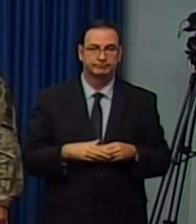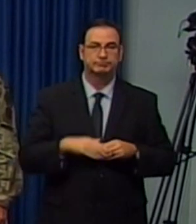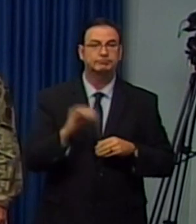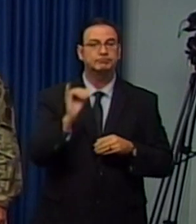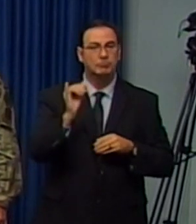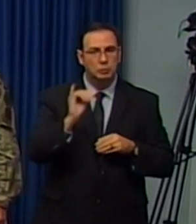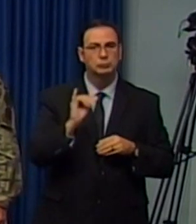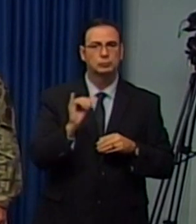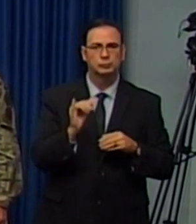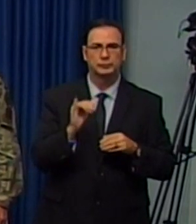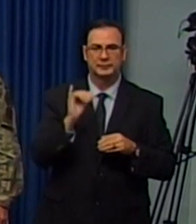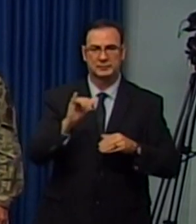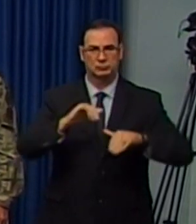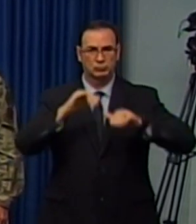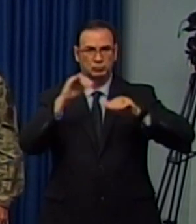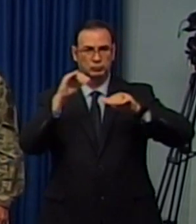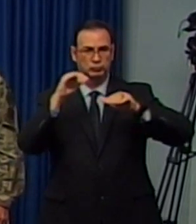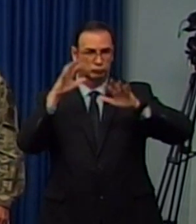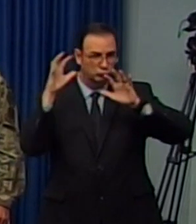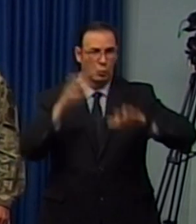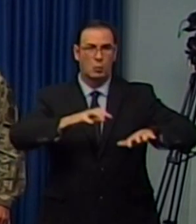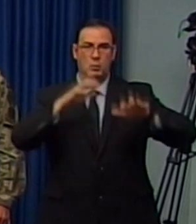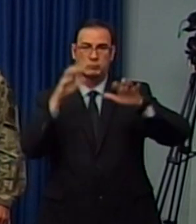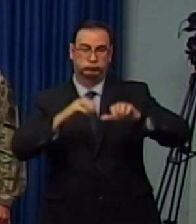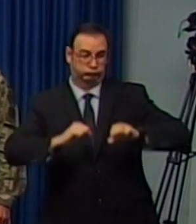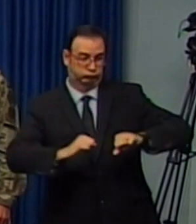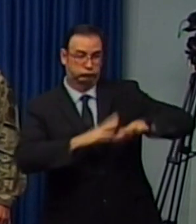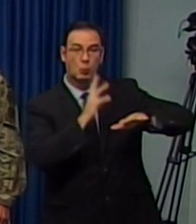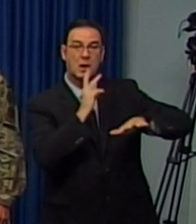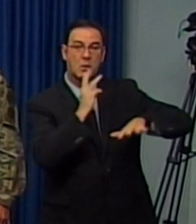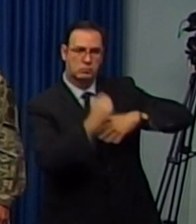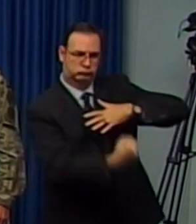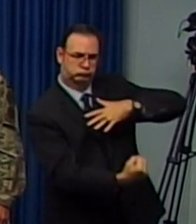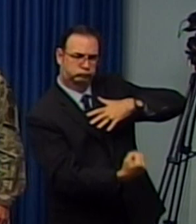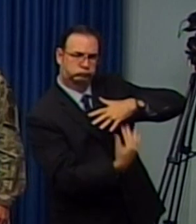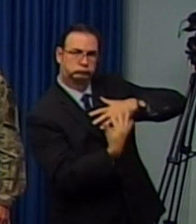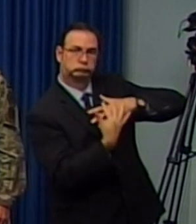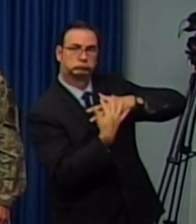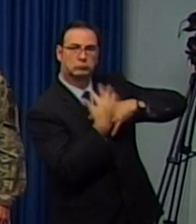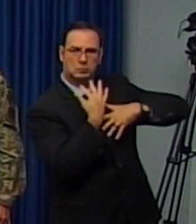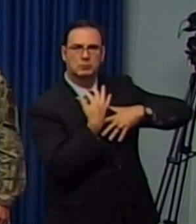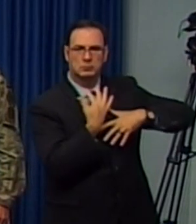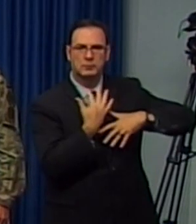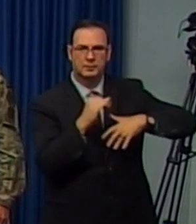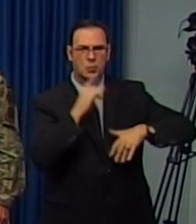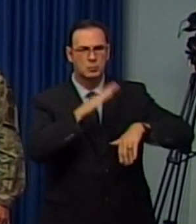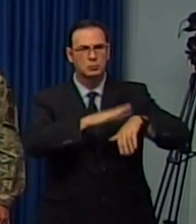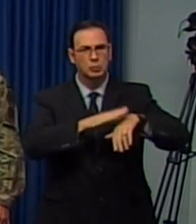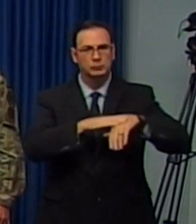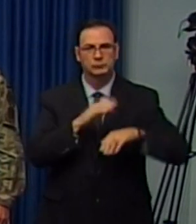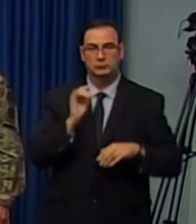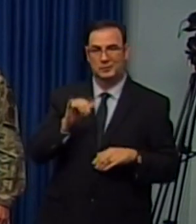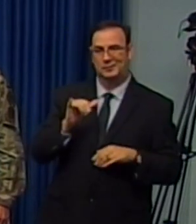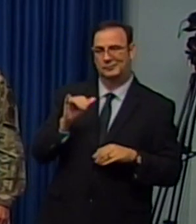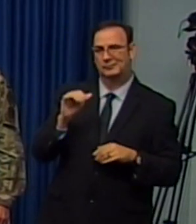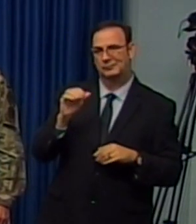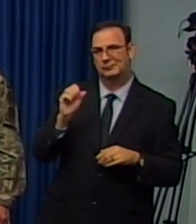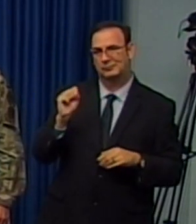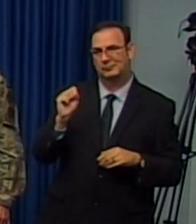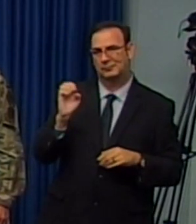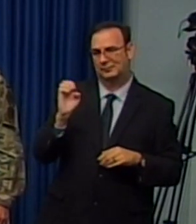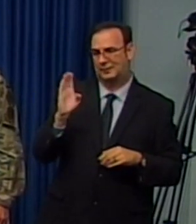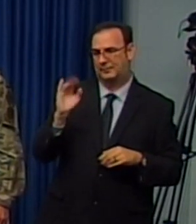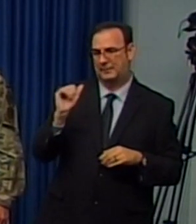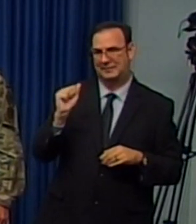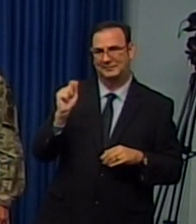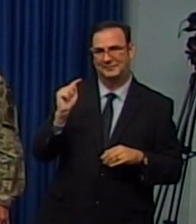tropical storm warning is in effect for north of Deerfield to Sebastian Inlet. Bottom line is you're going to see these watches and warnings